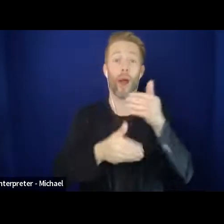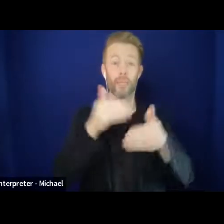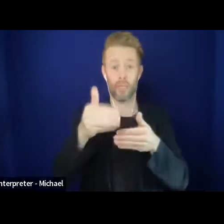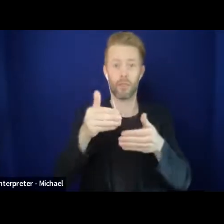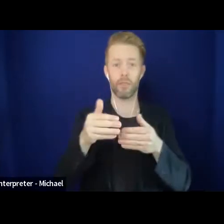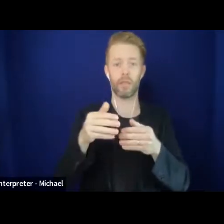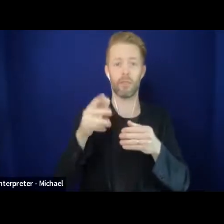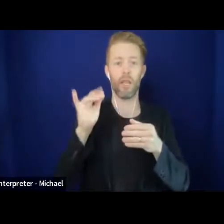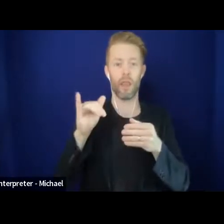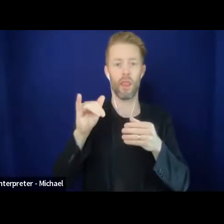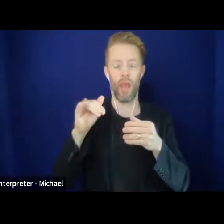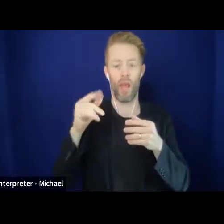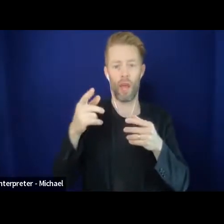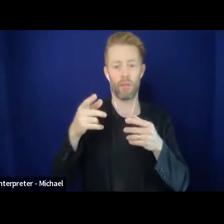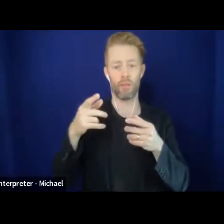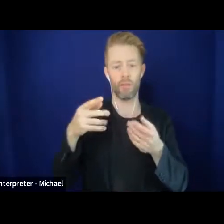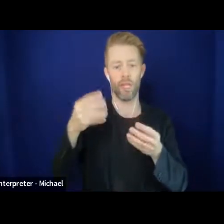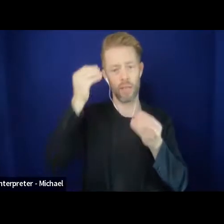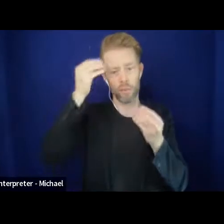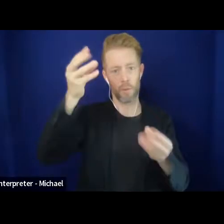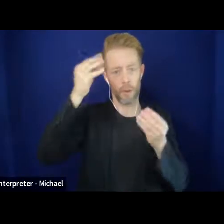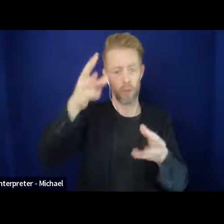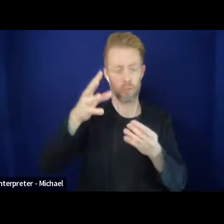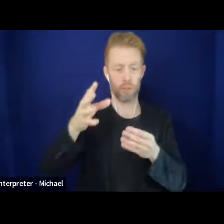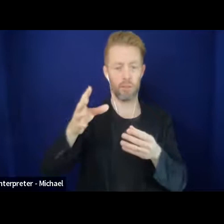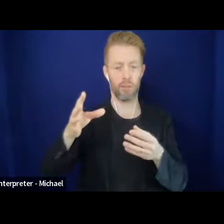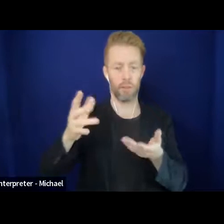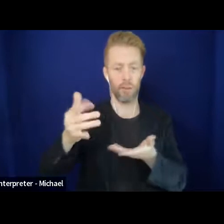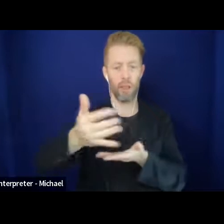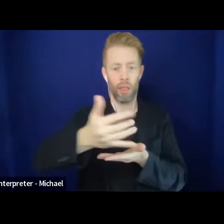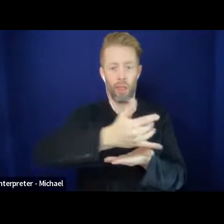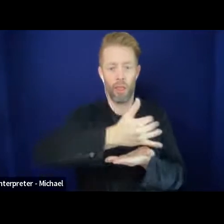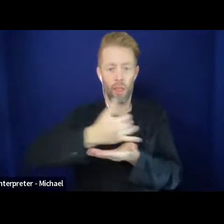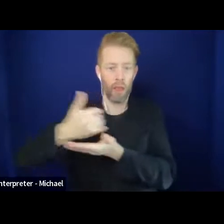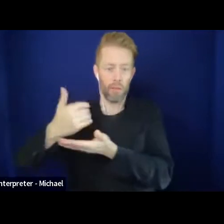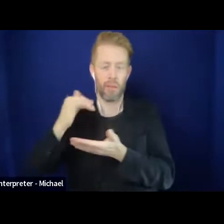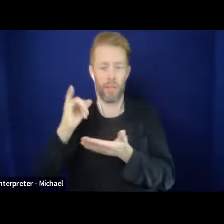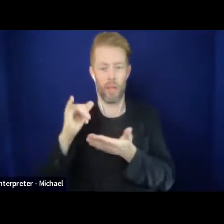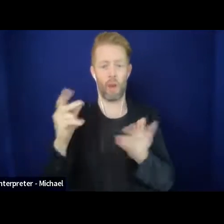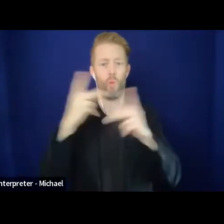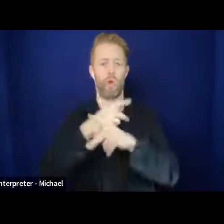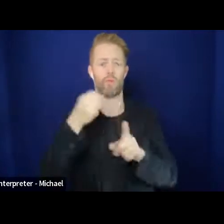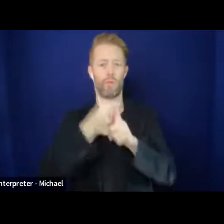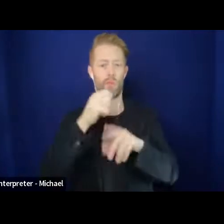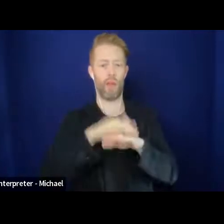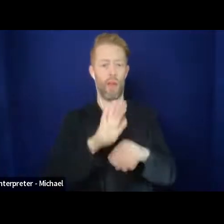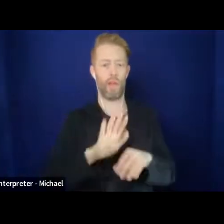a larger impact on their lives in general.